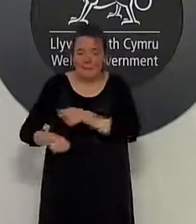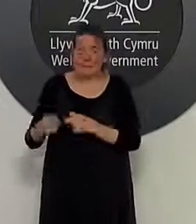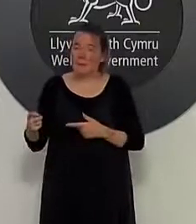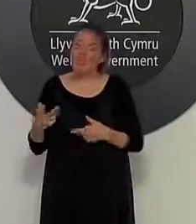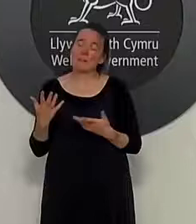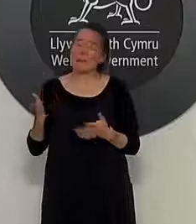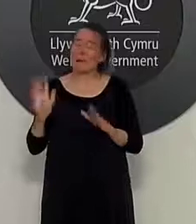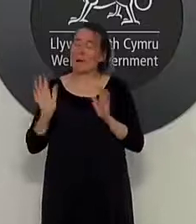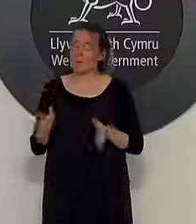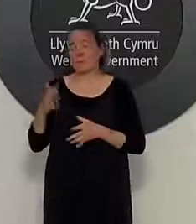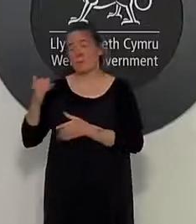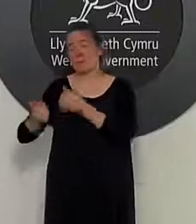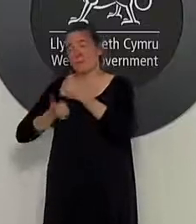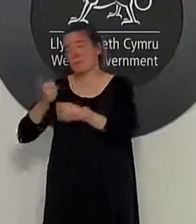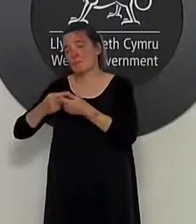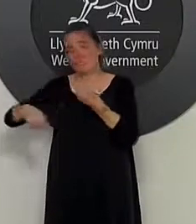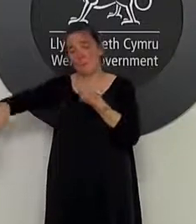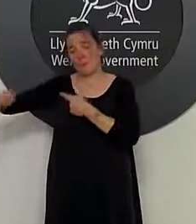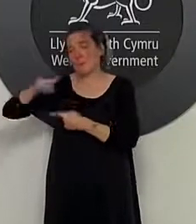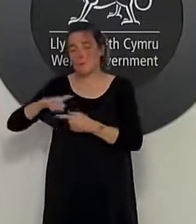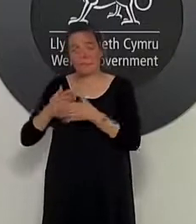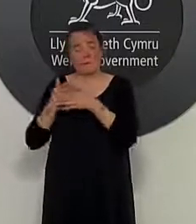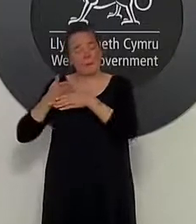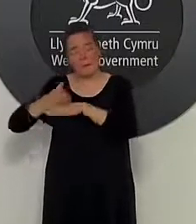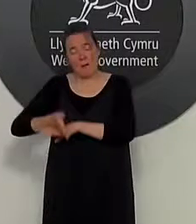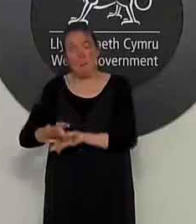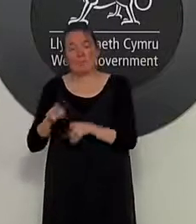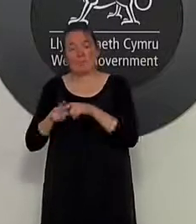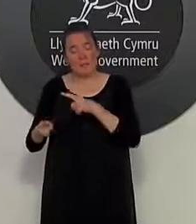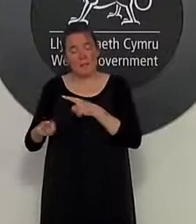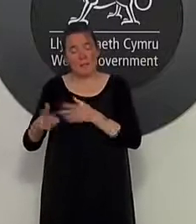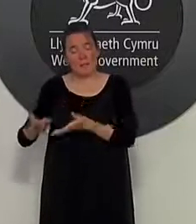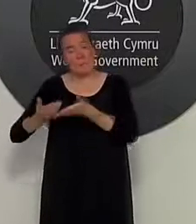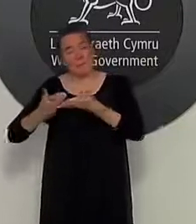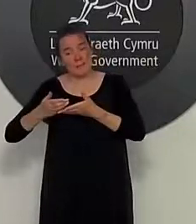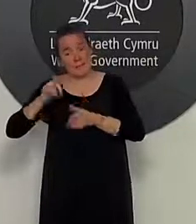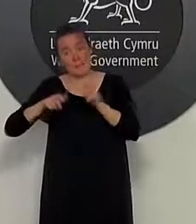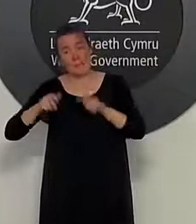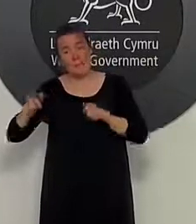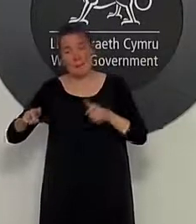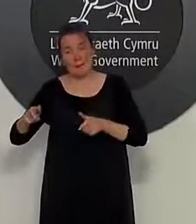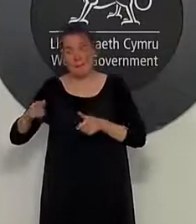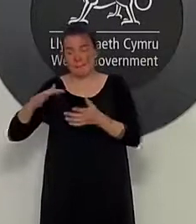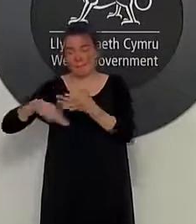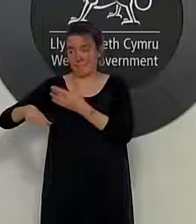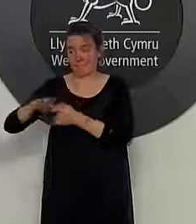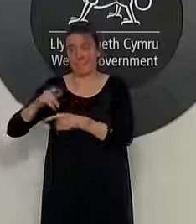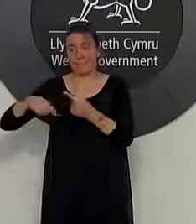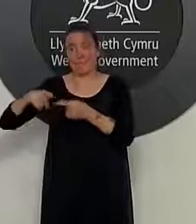hard to try to keep people safe in that hospital setting.